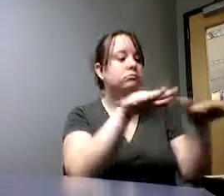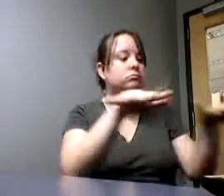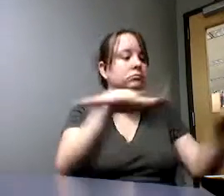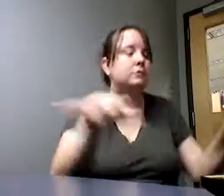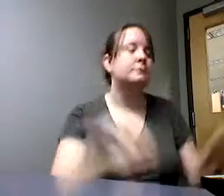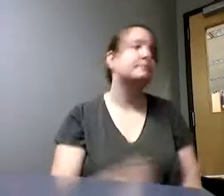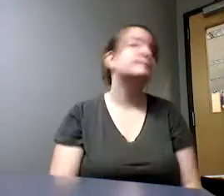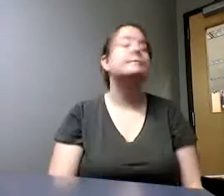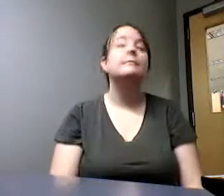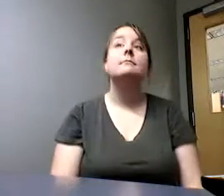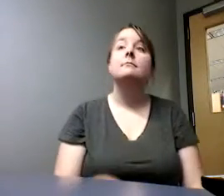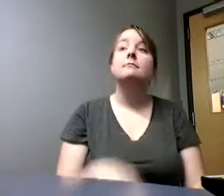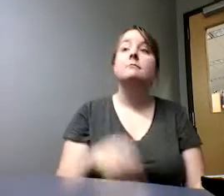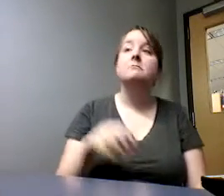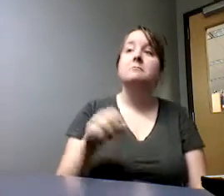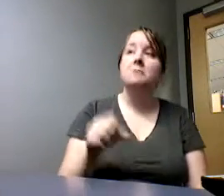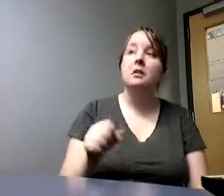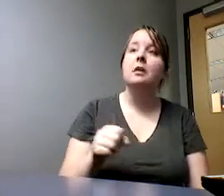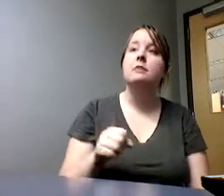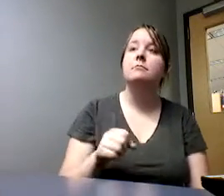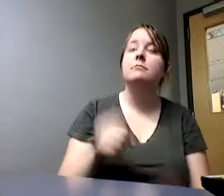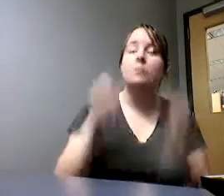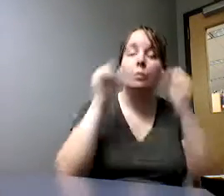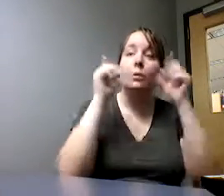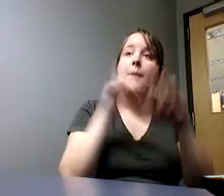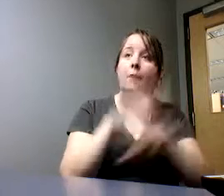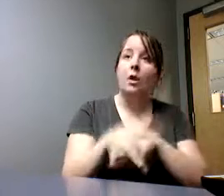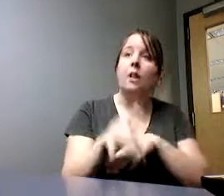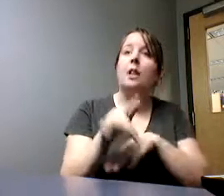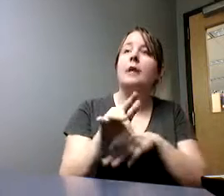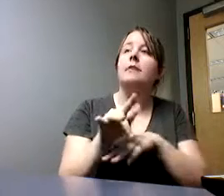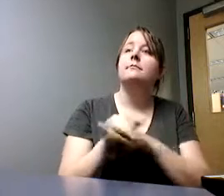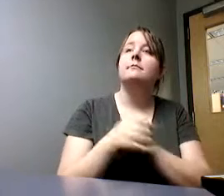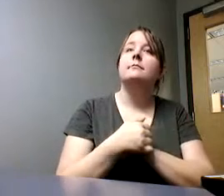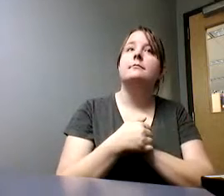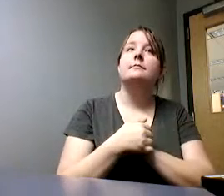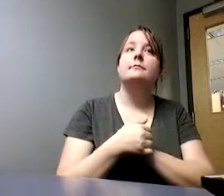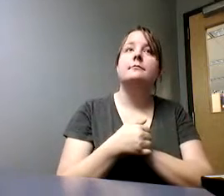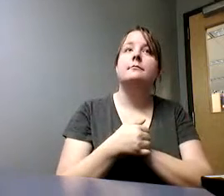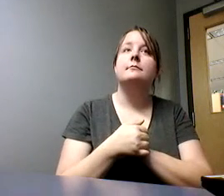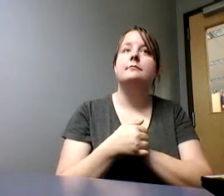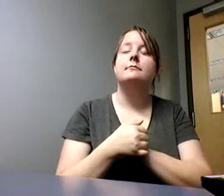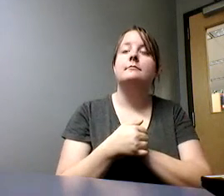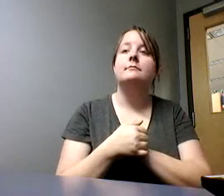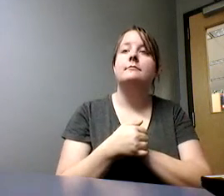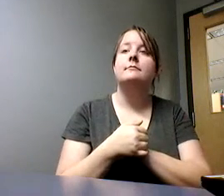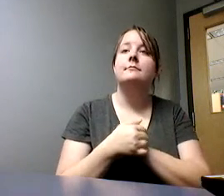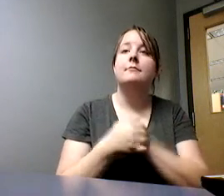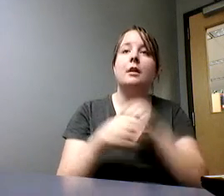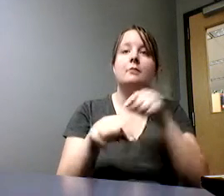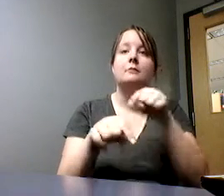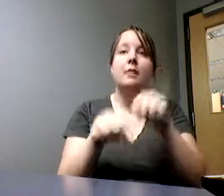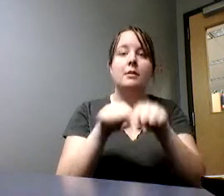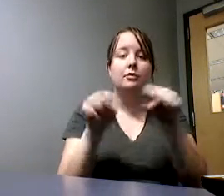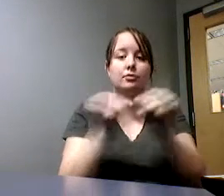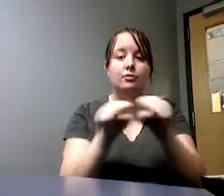the environmental situation, and take off your socks and shoes and go running barefoot through the grass